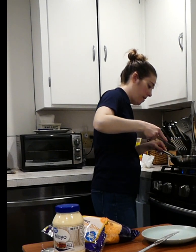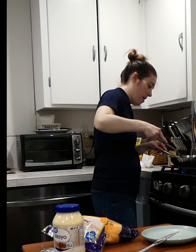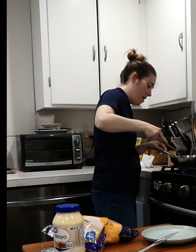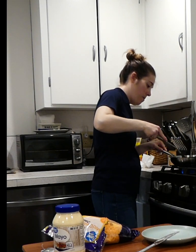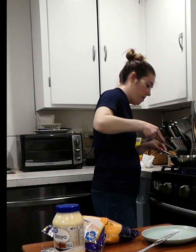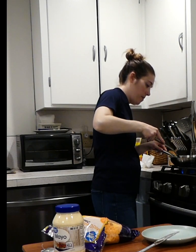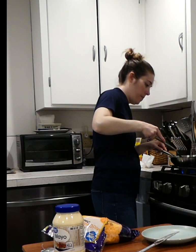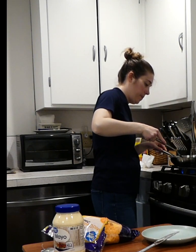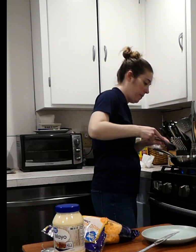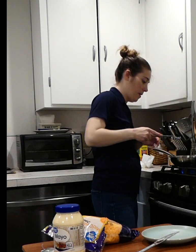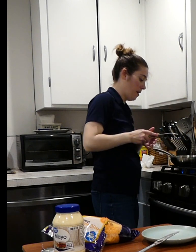There we go.